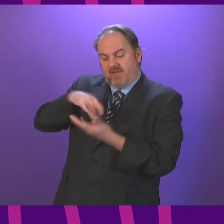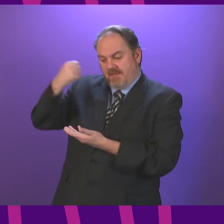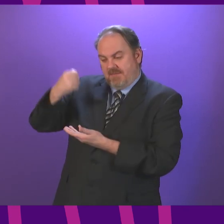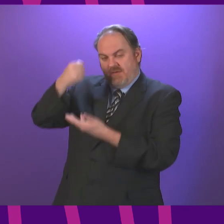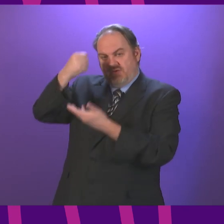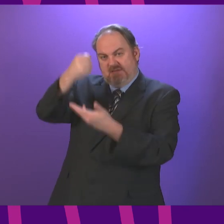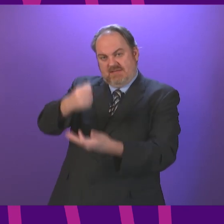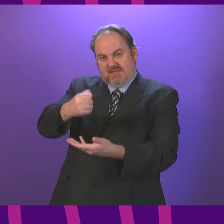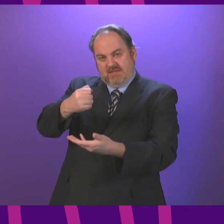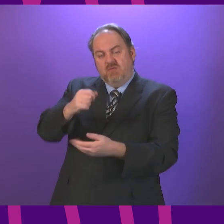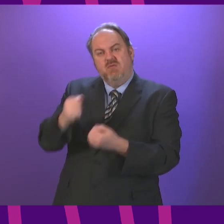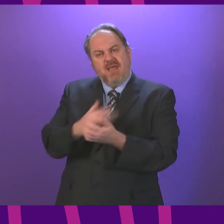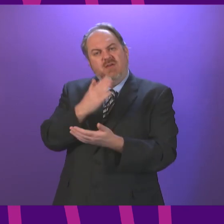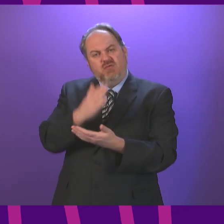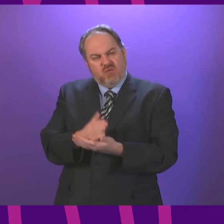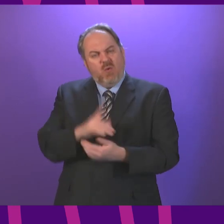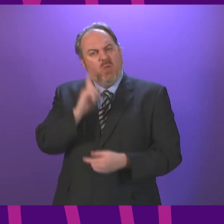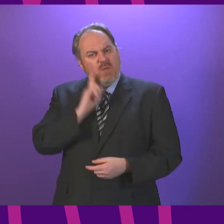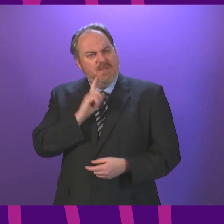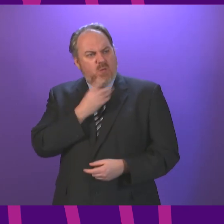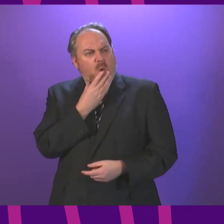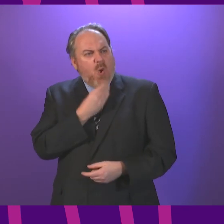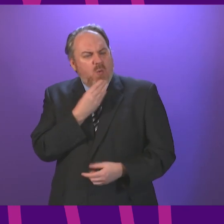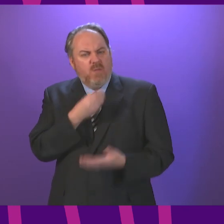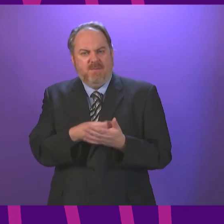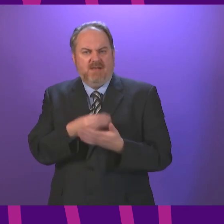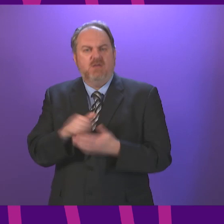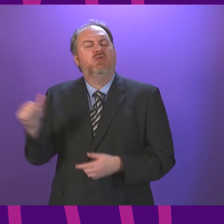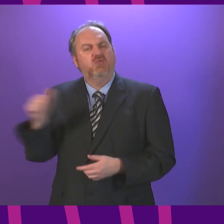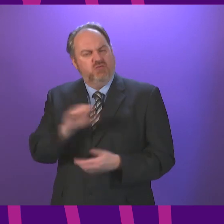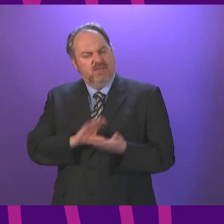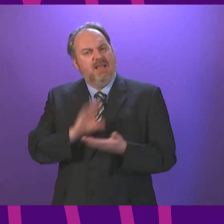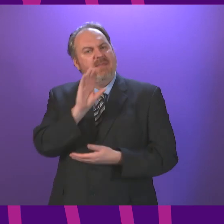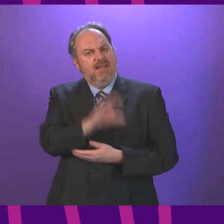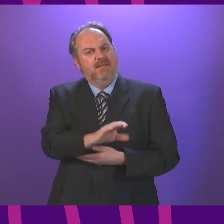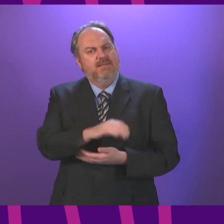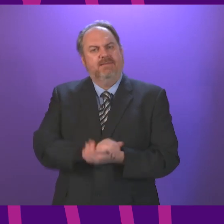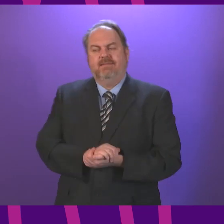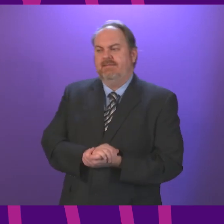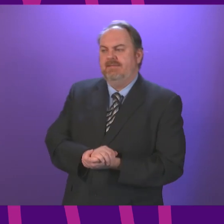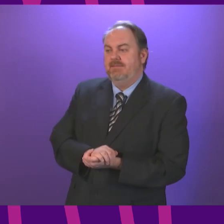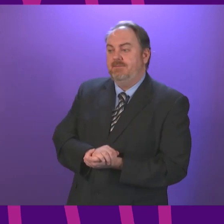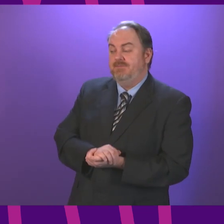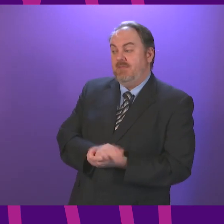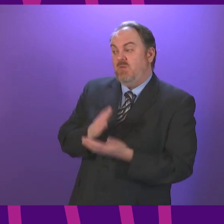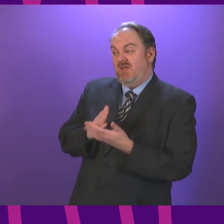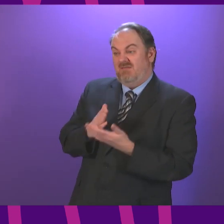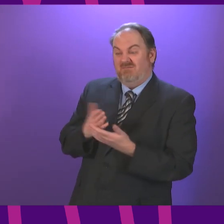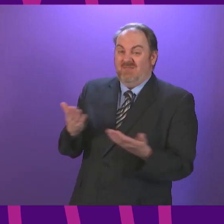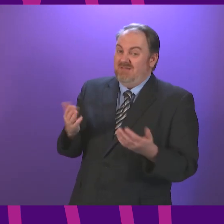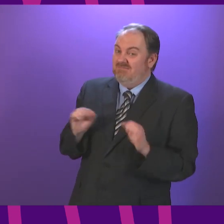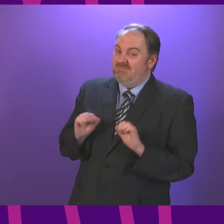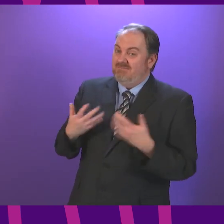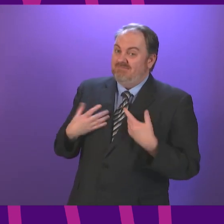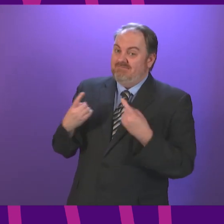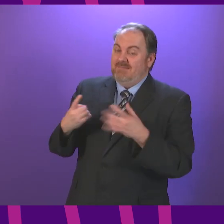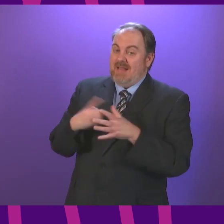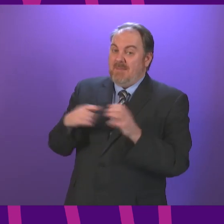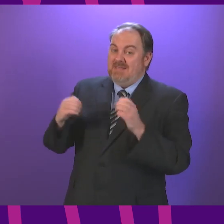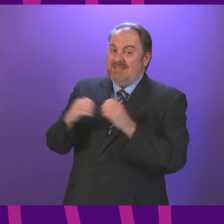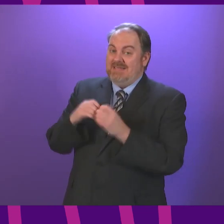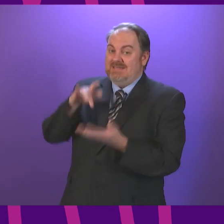Dundee get what they have long been owed? First Minister. Well, this is a matter of course for Dundee City Council, but I